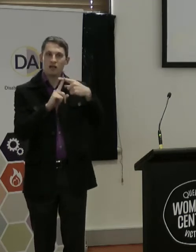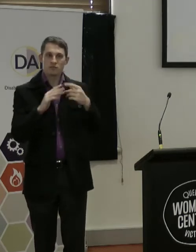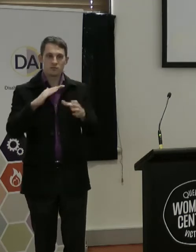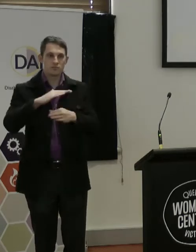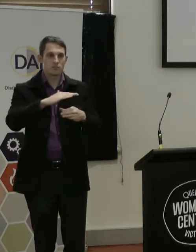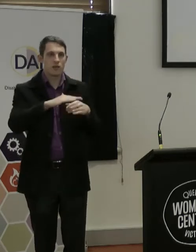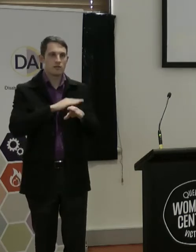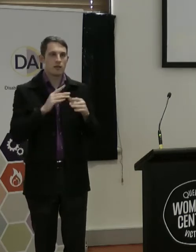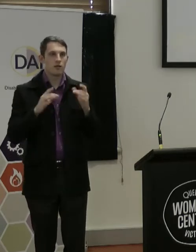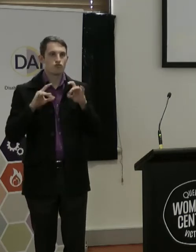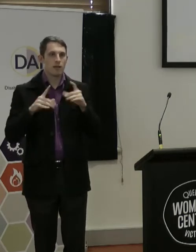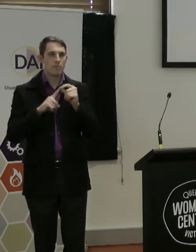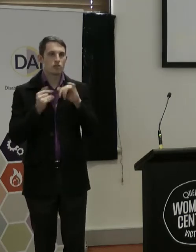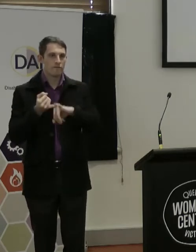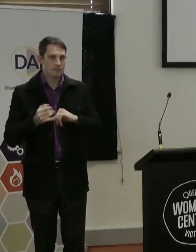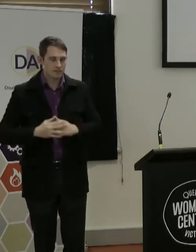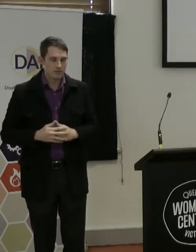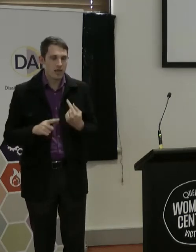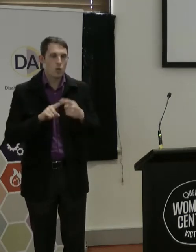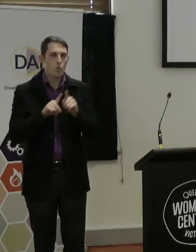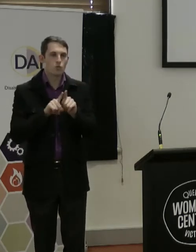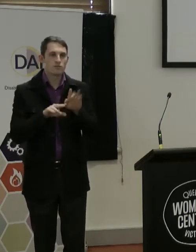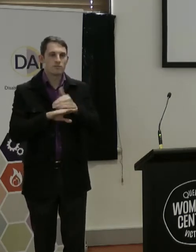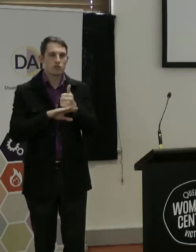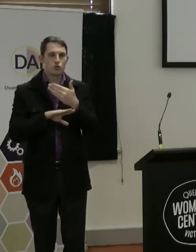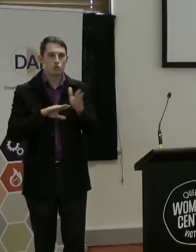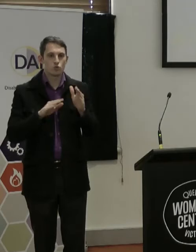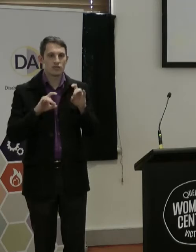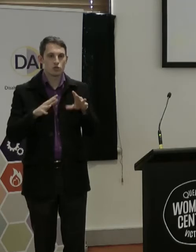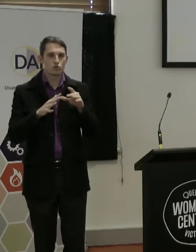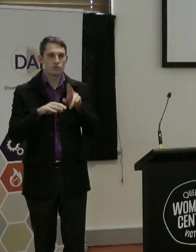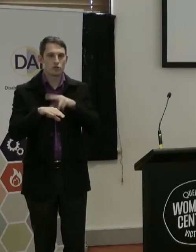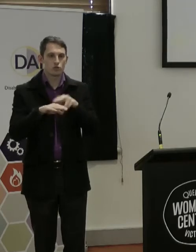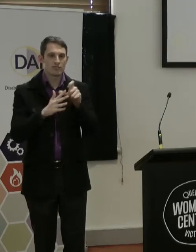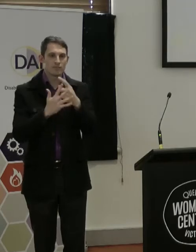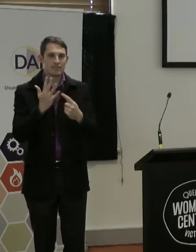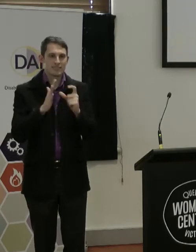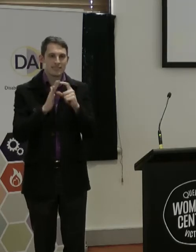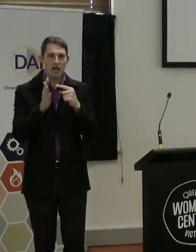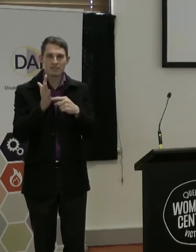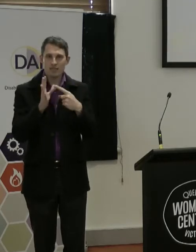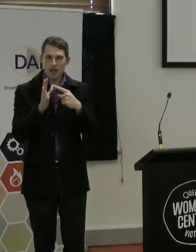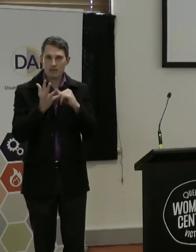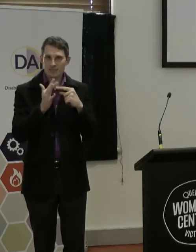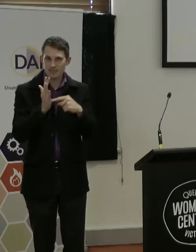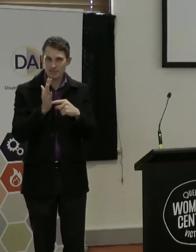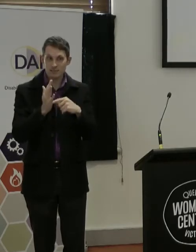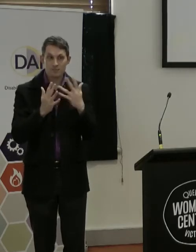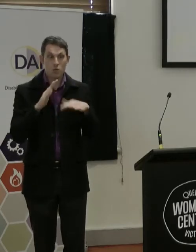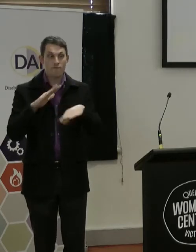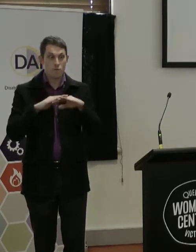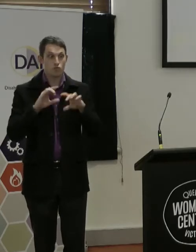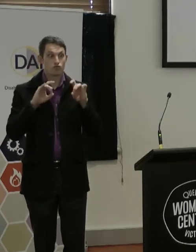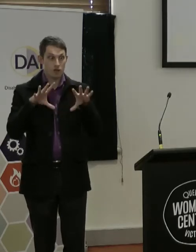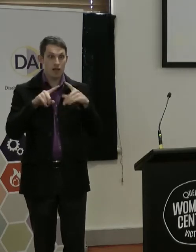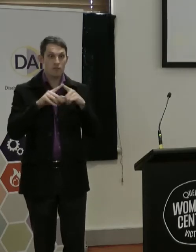service, and the endorsement of a new national disability data set, which will bring together Commonwealth, state and territory data from